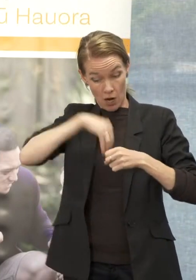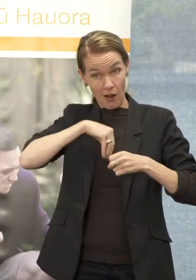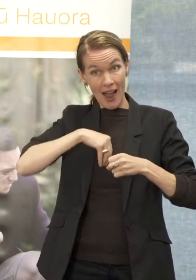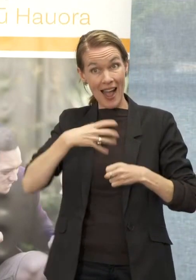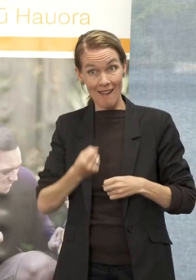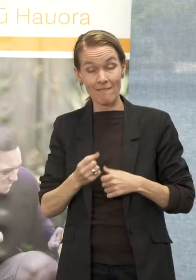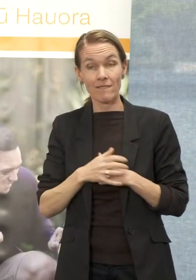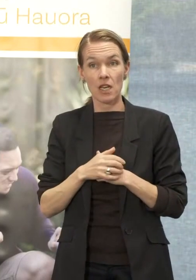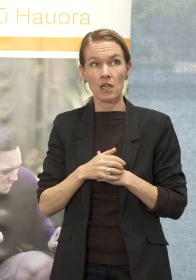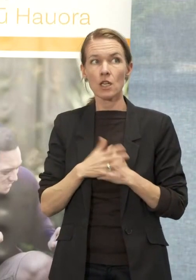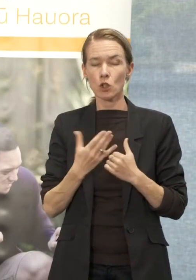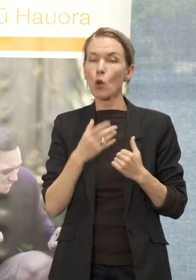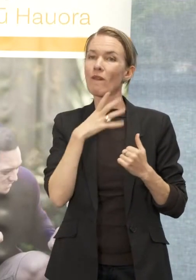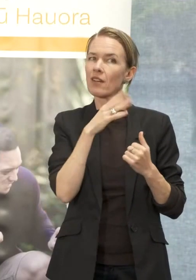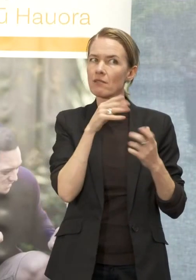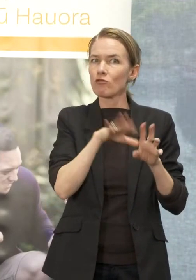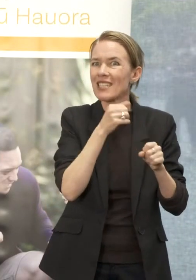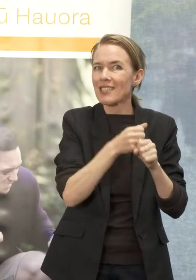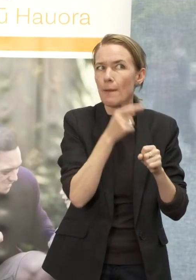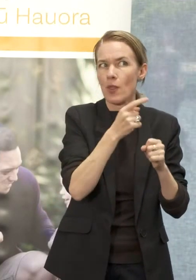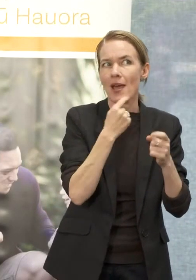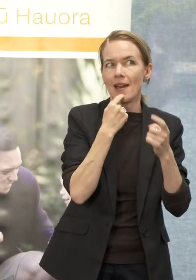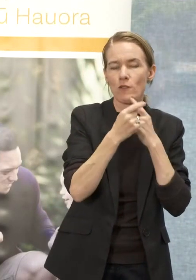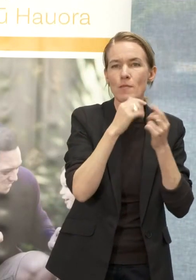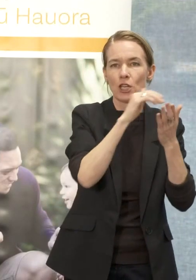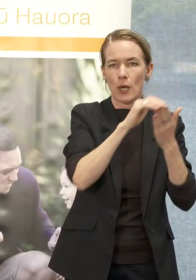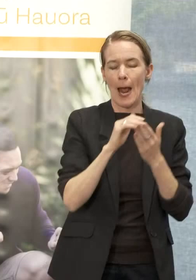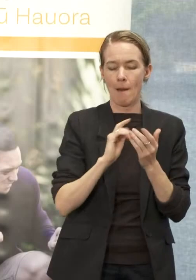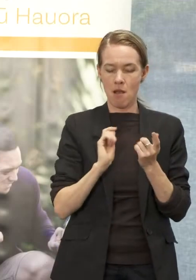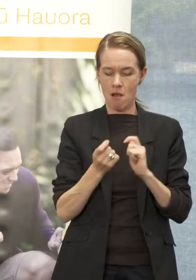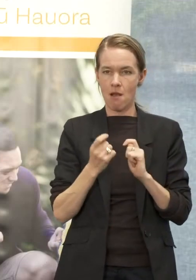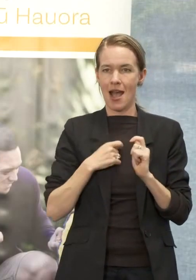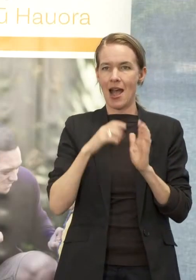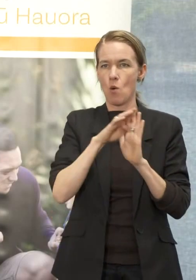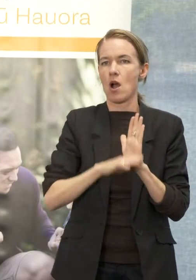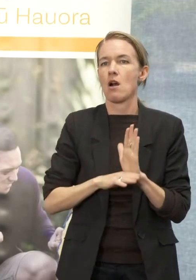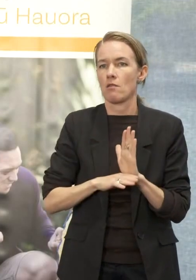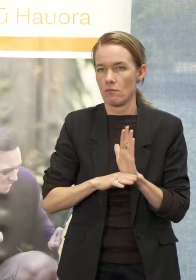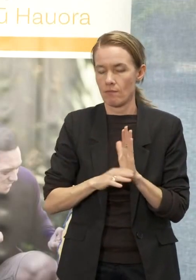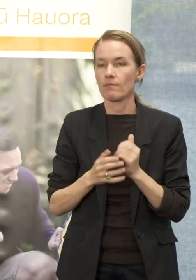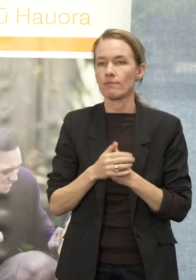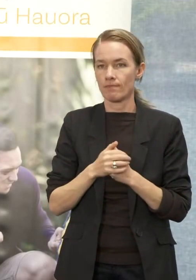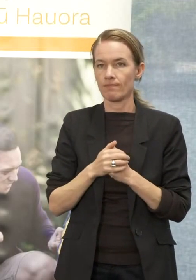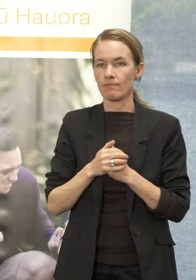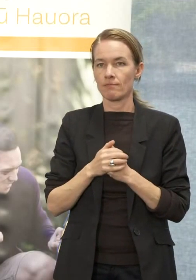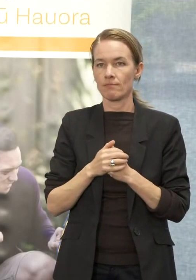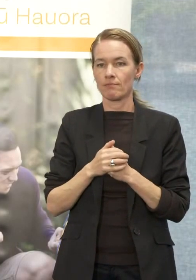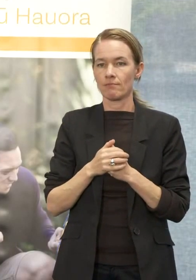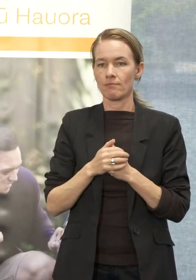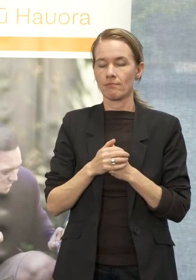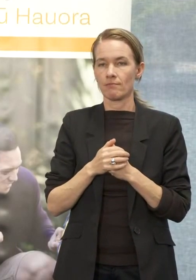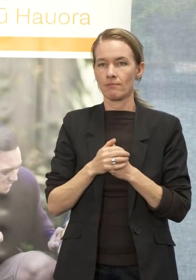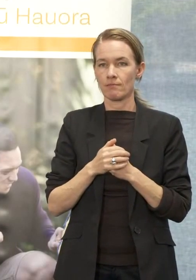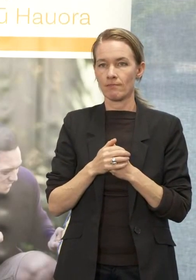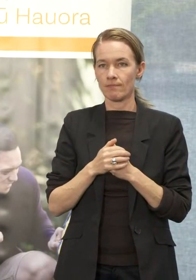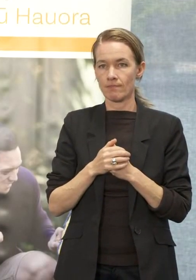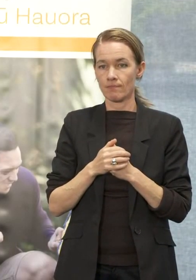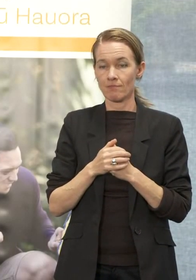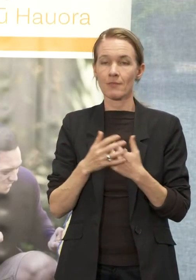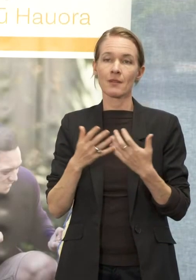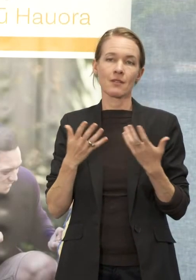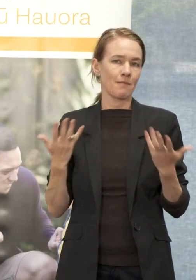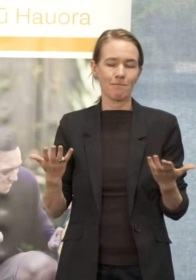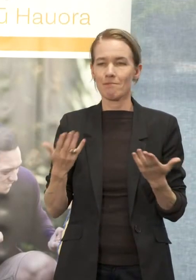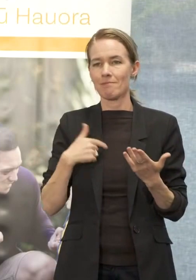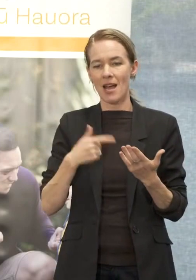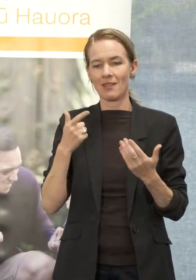We've seen that in action with both the Auckland outbreak and then also this most recent cluster. But of course, there's